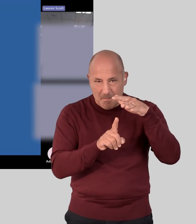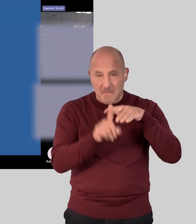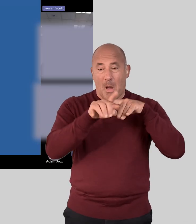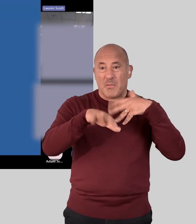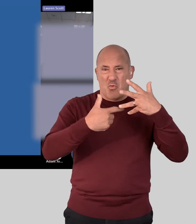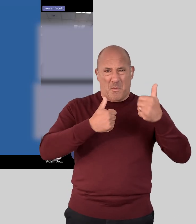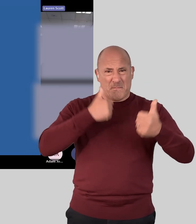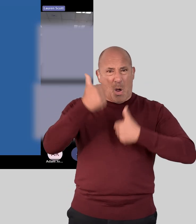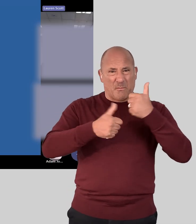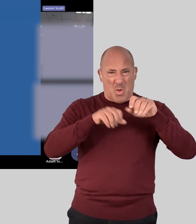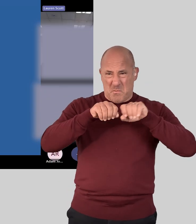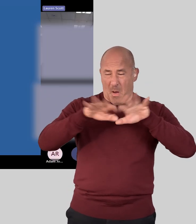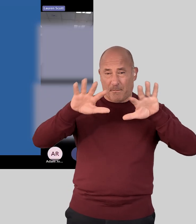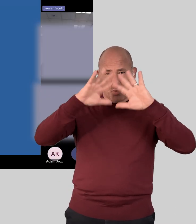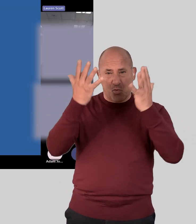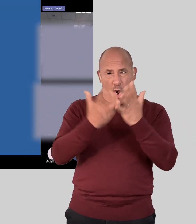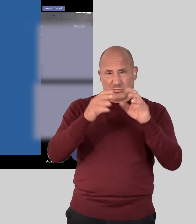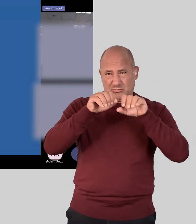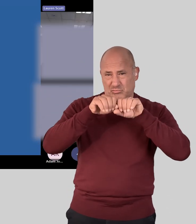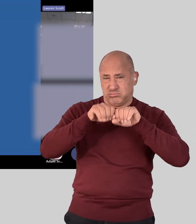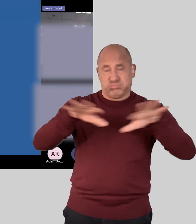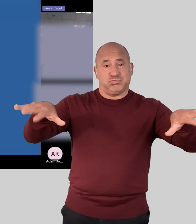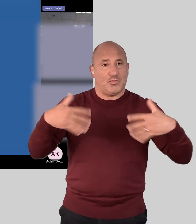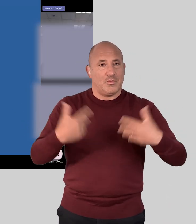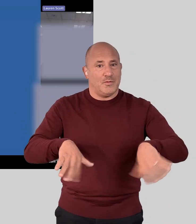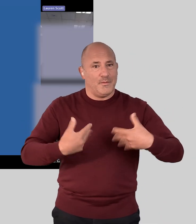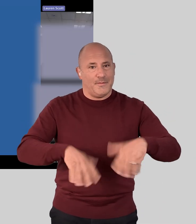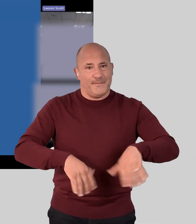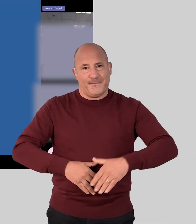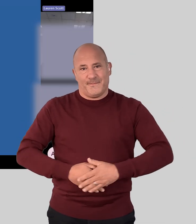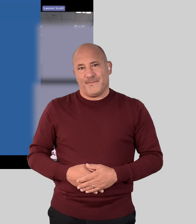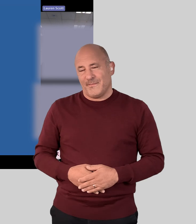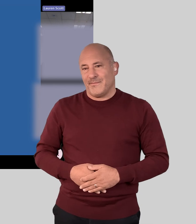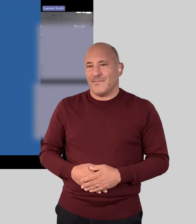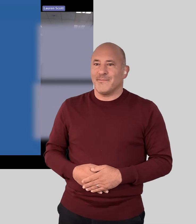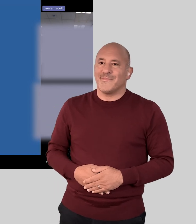of the most popular genres of music throughout the world.